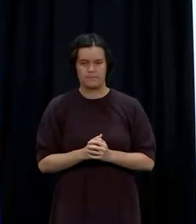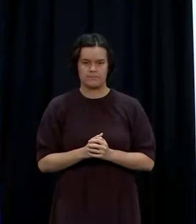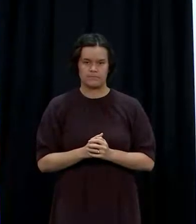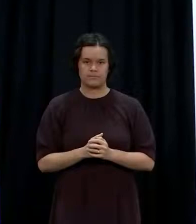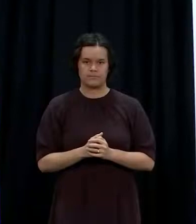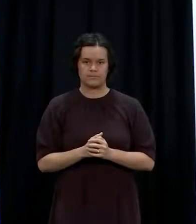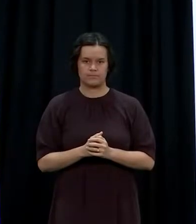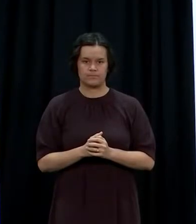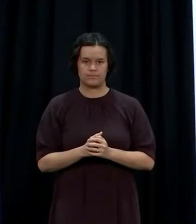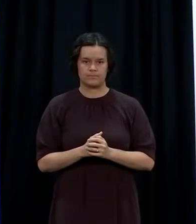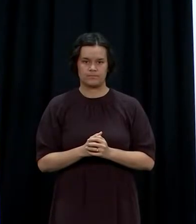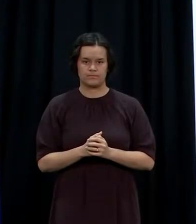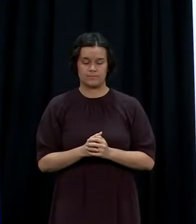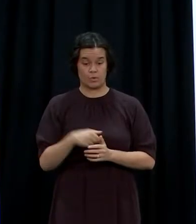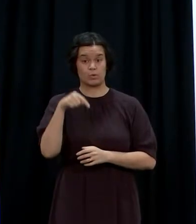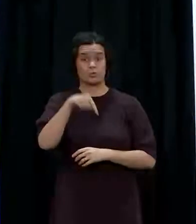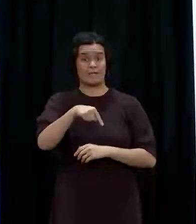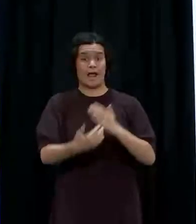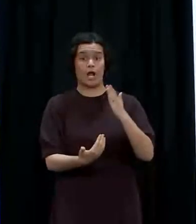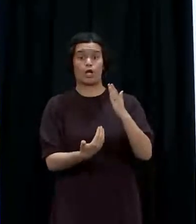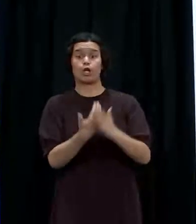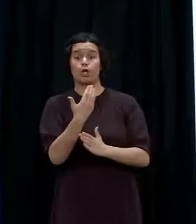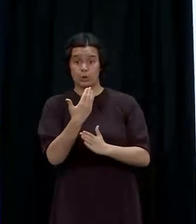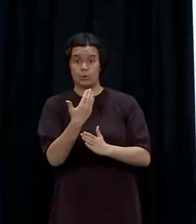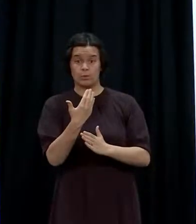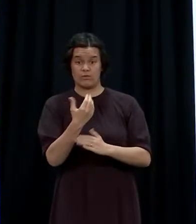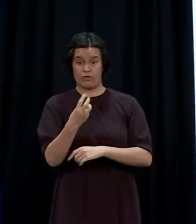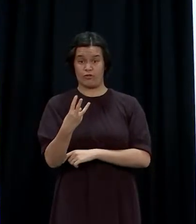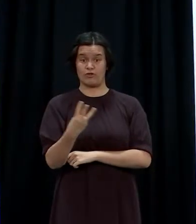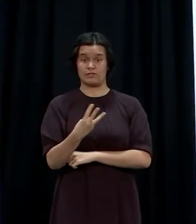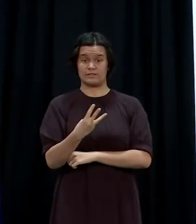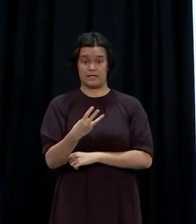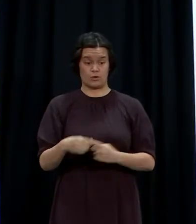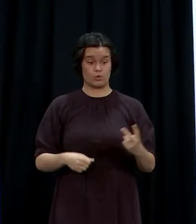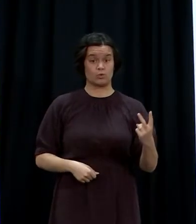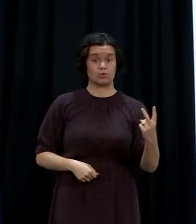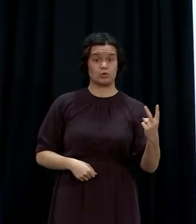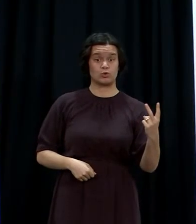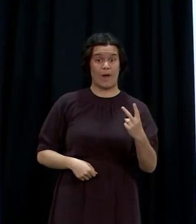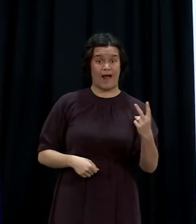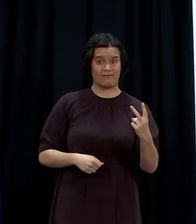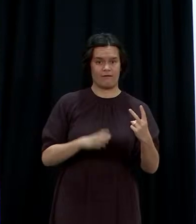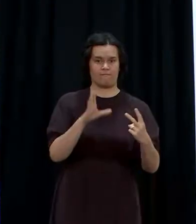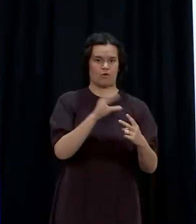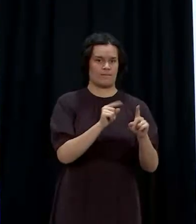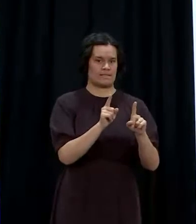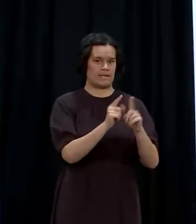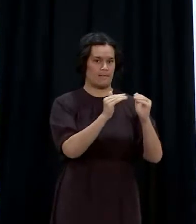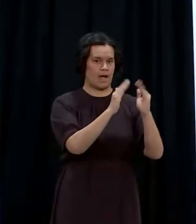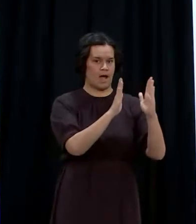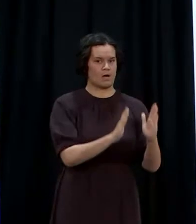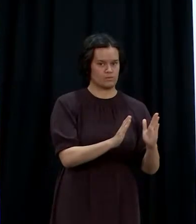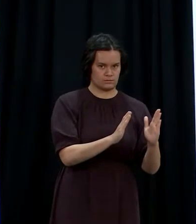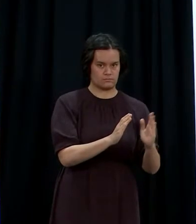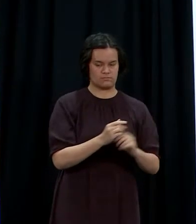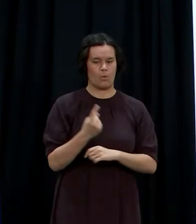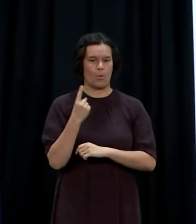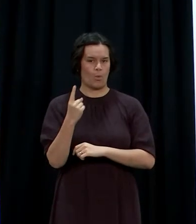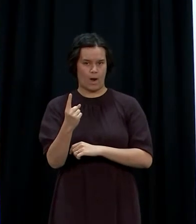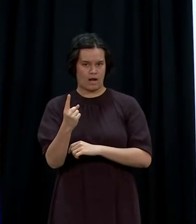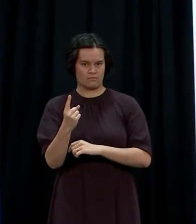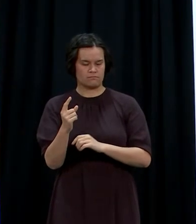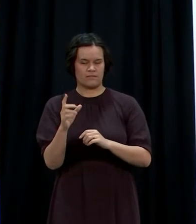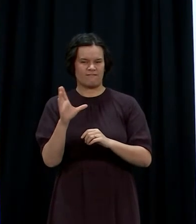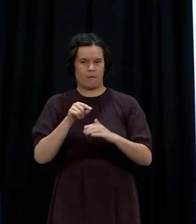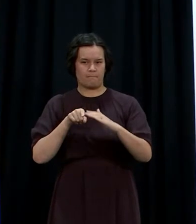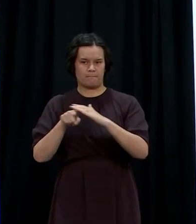all are contacts of other cases, and 12 of those are household contacts. We also know just 1